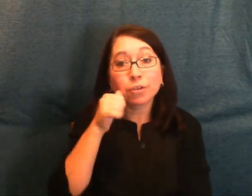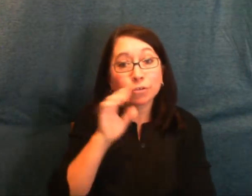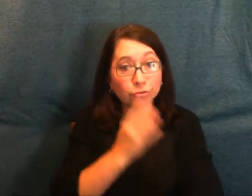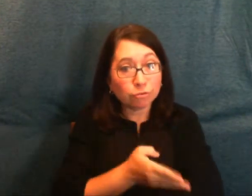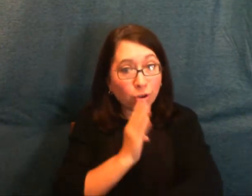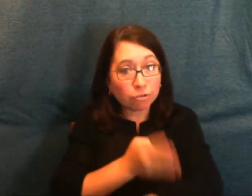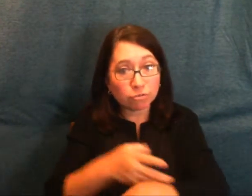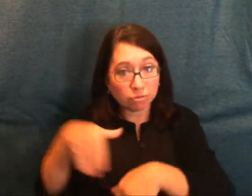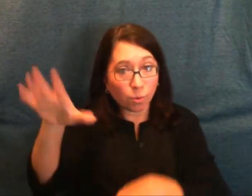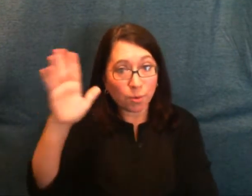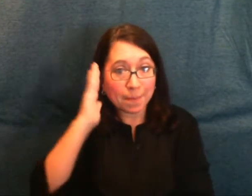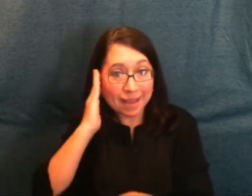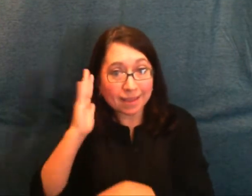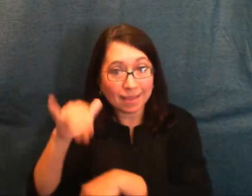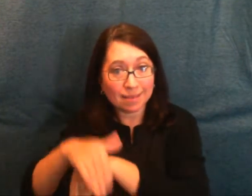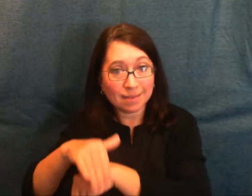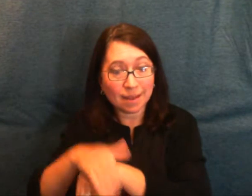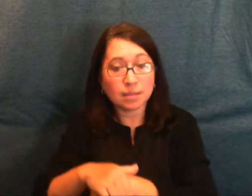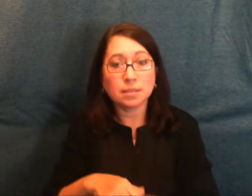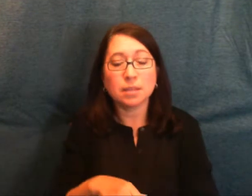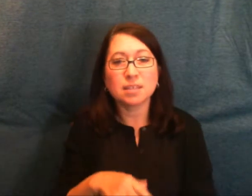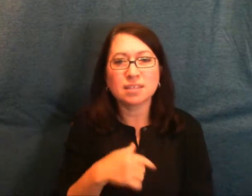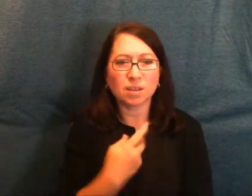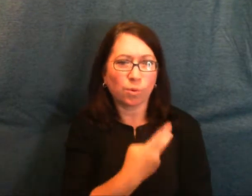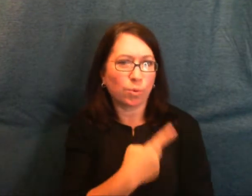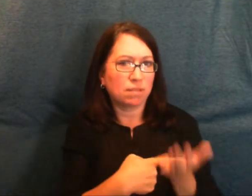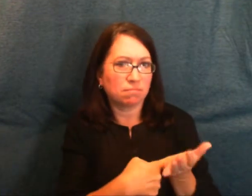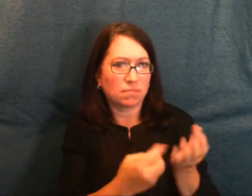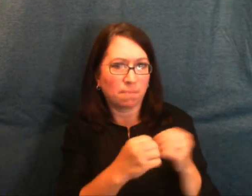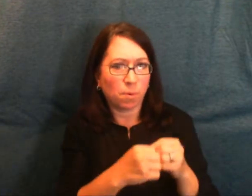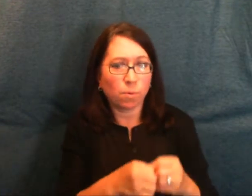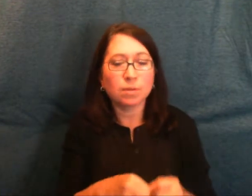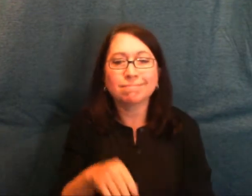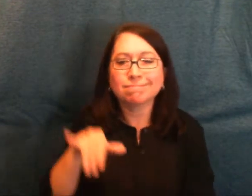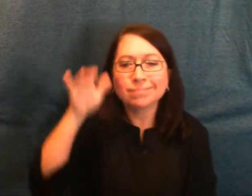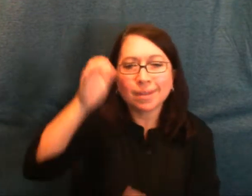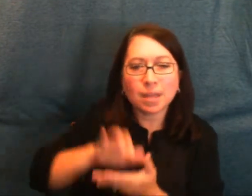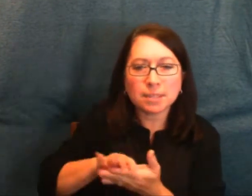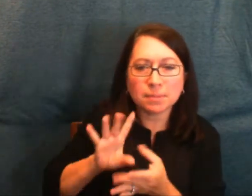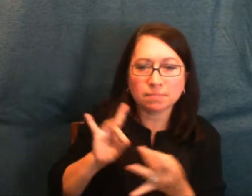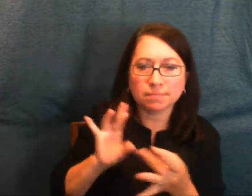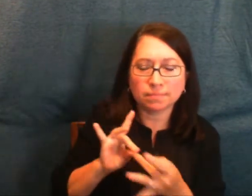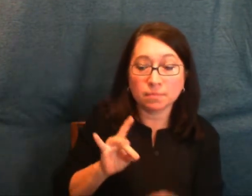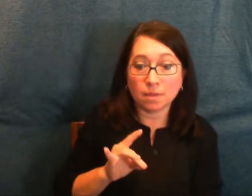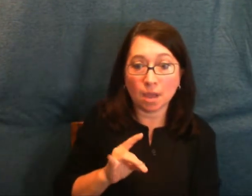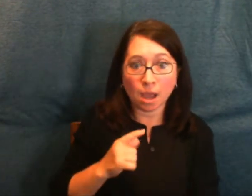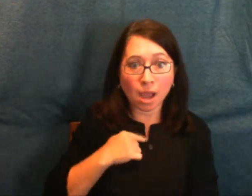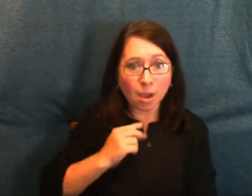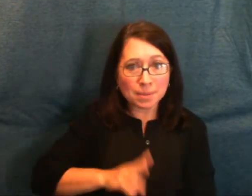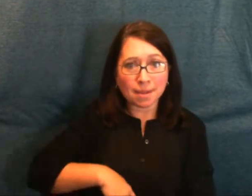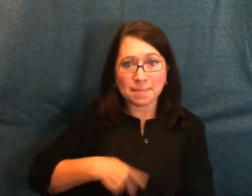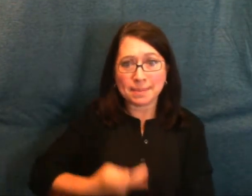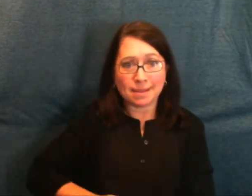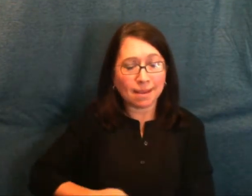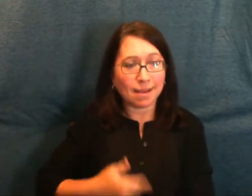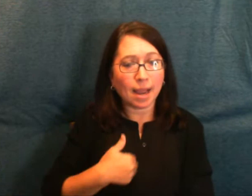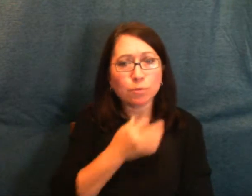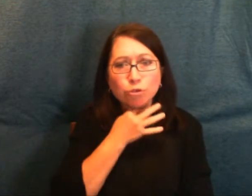was upset. I was very upset. I wanted to see this ad for myself. So we played